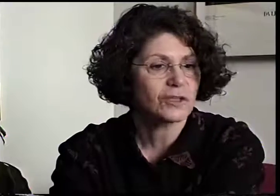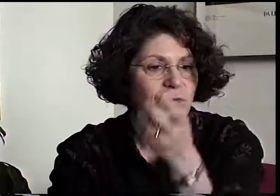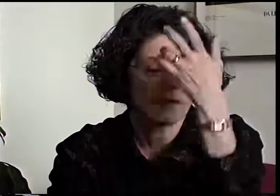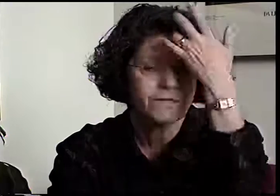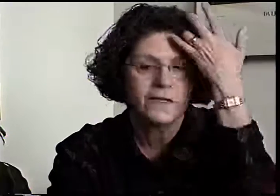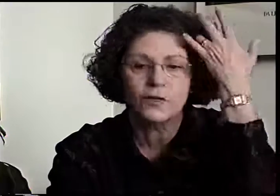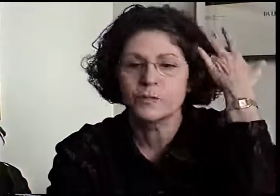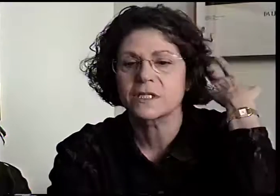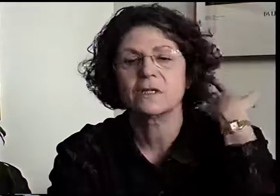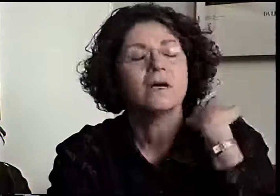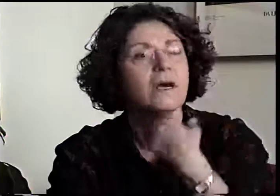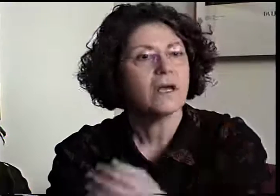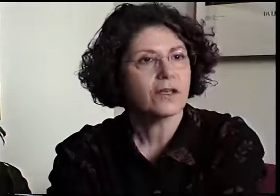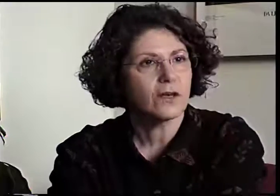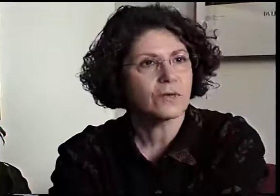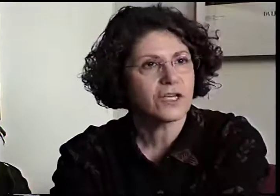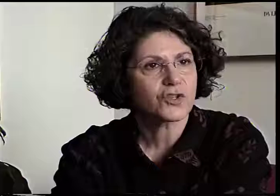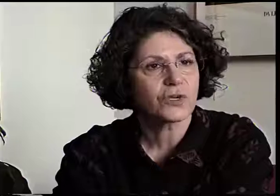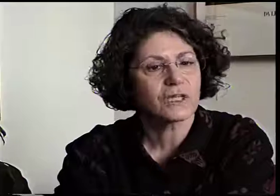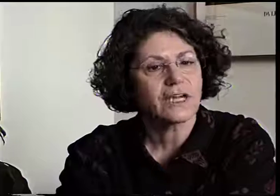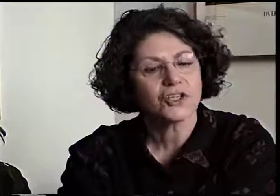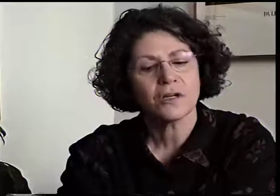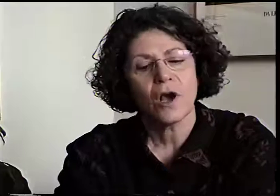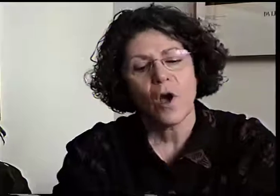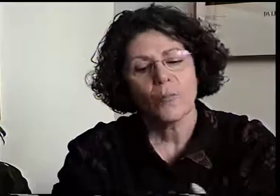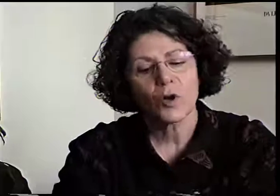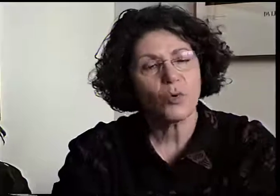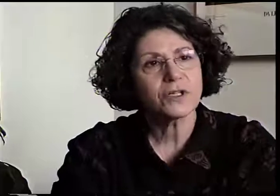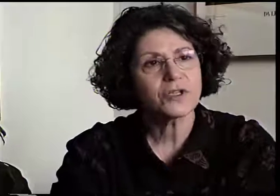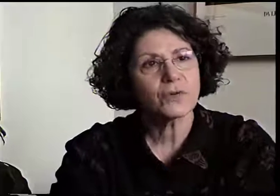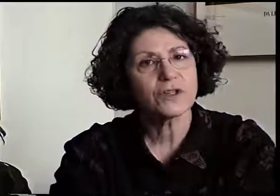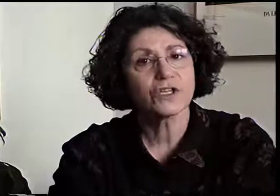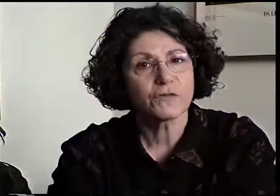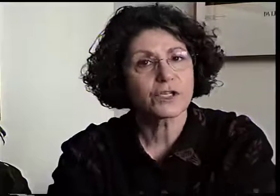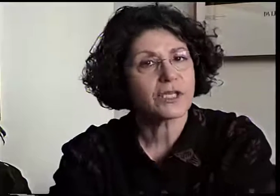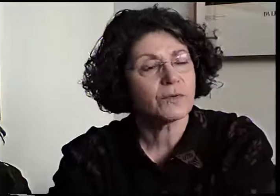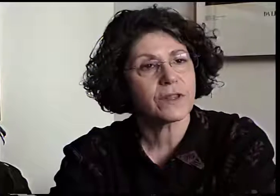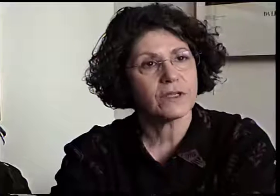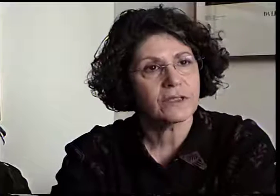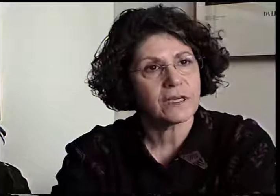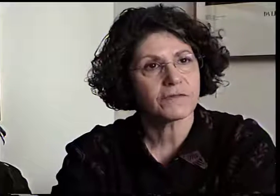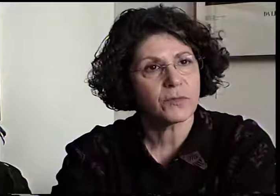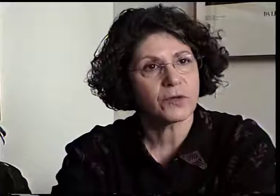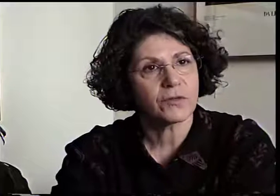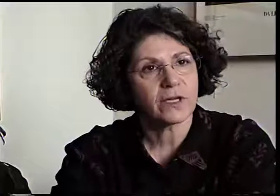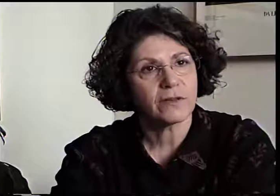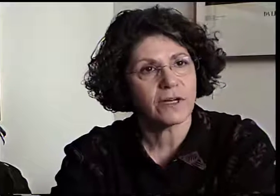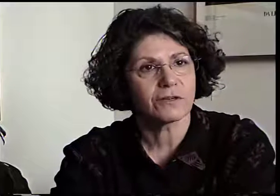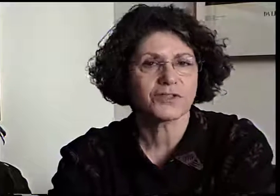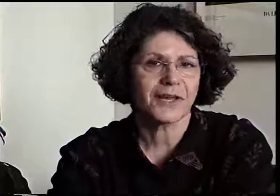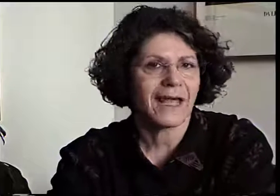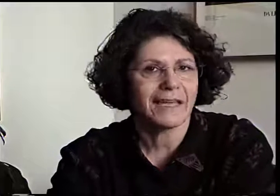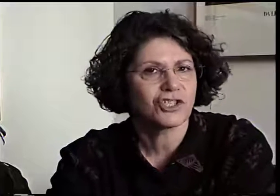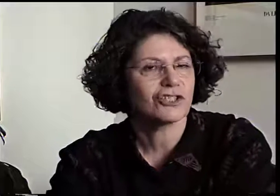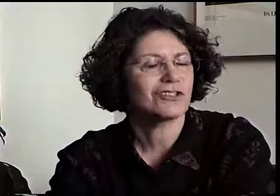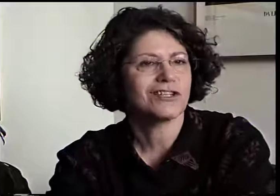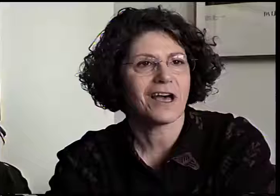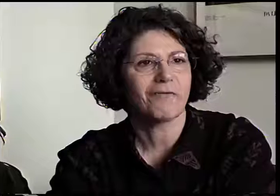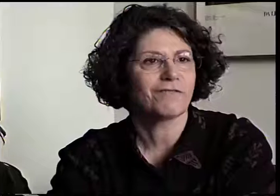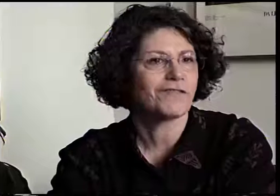including films and the historical legend, but also the diversity within the deaf community. There's Asian deaf